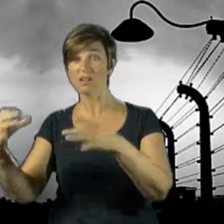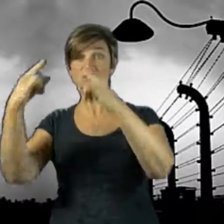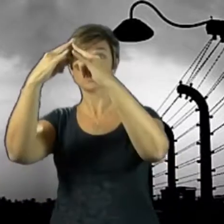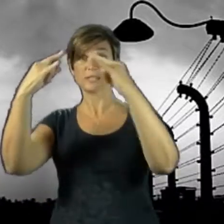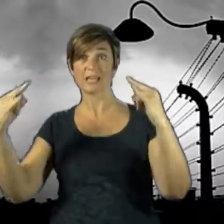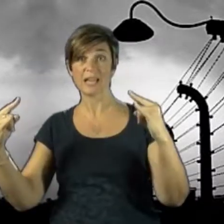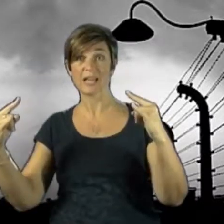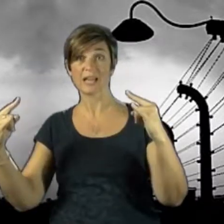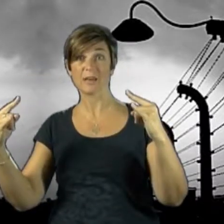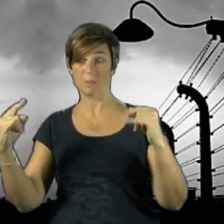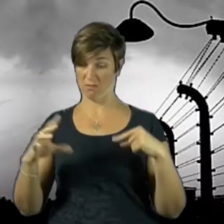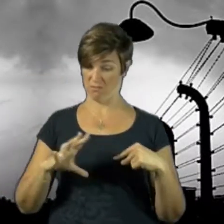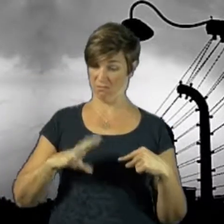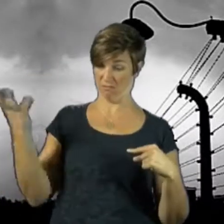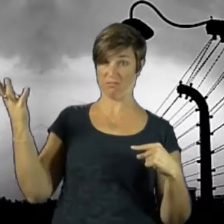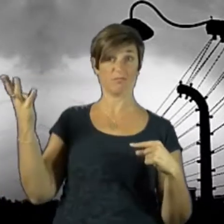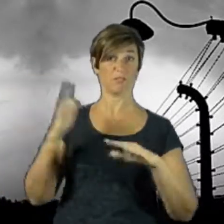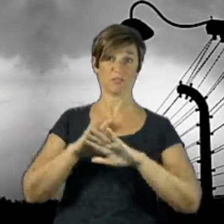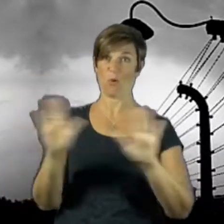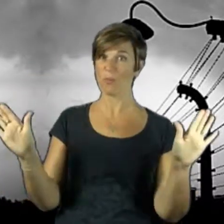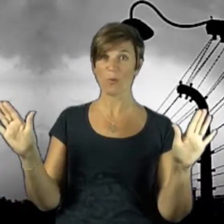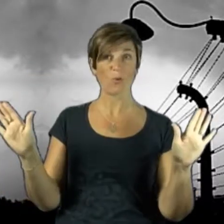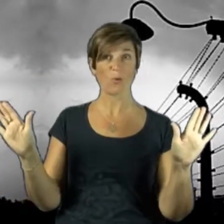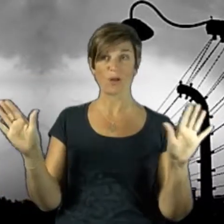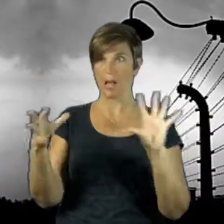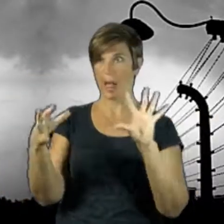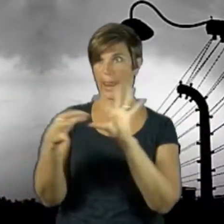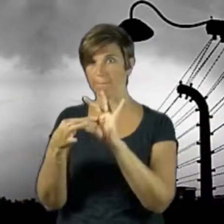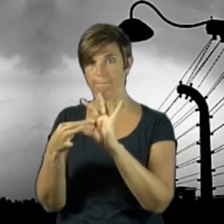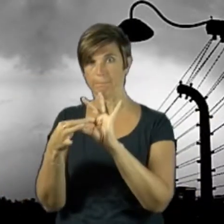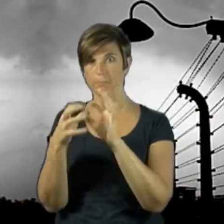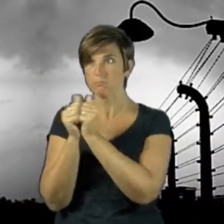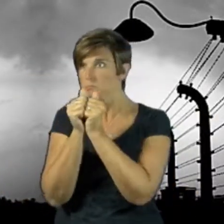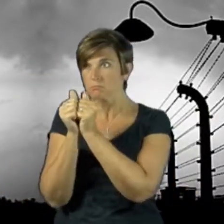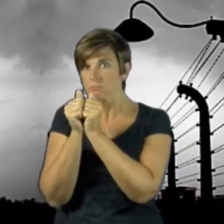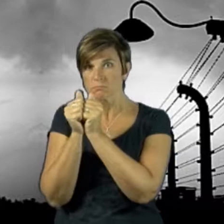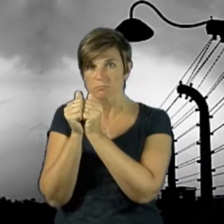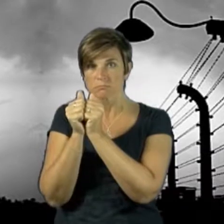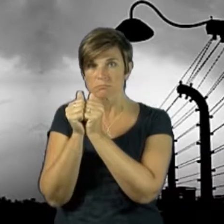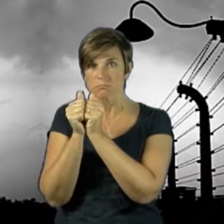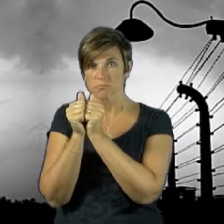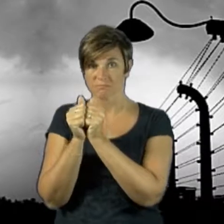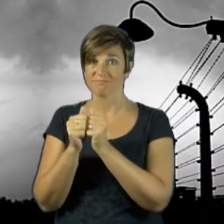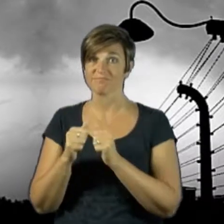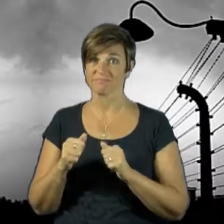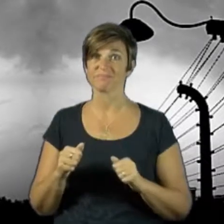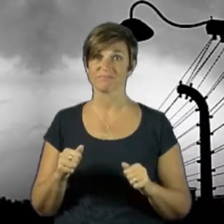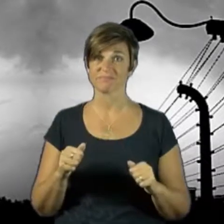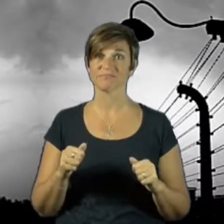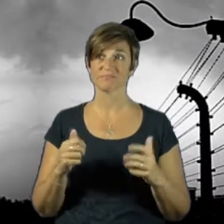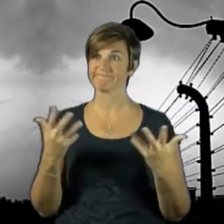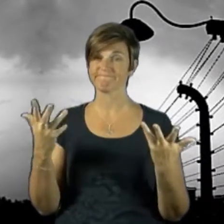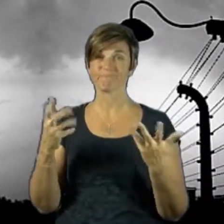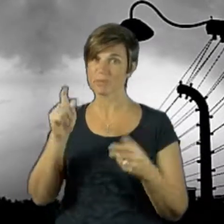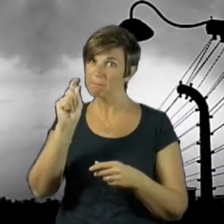But in the camp, all of that actually completely fell away. By giving each other mutual support,